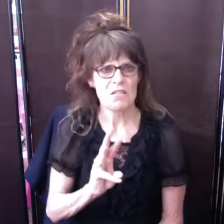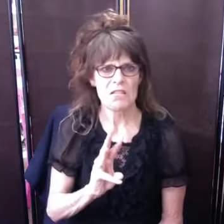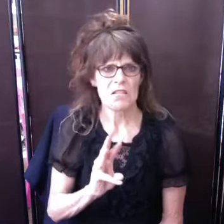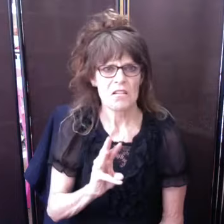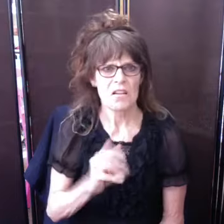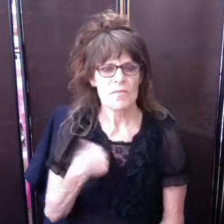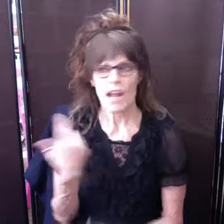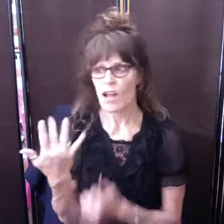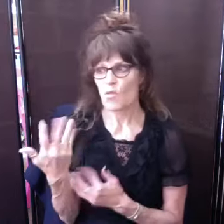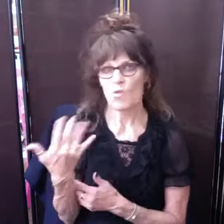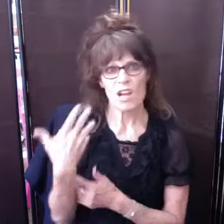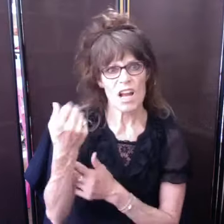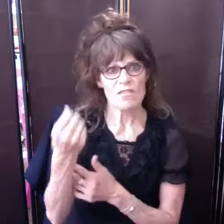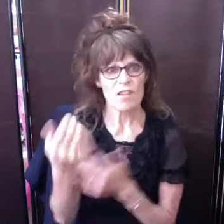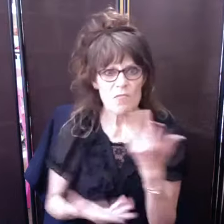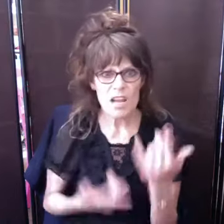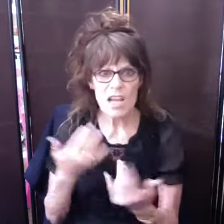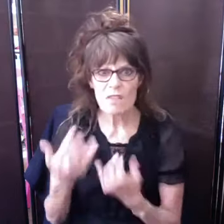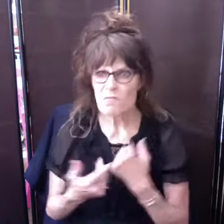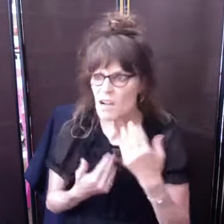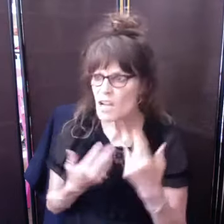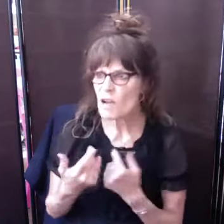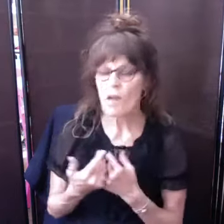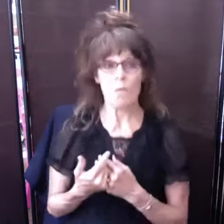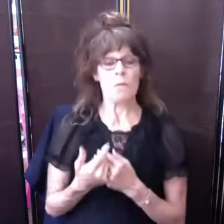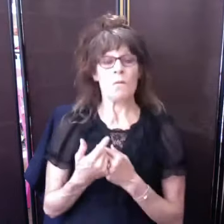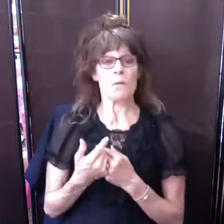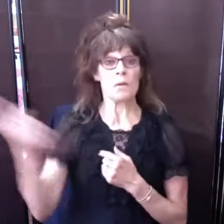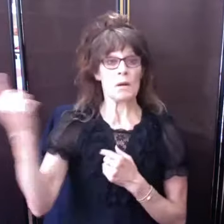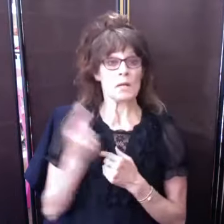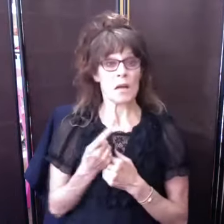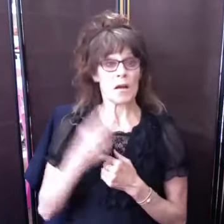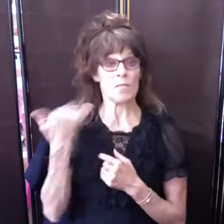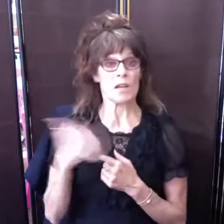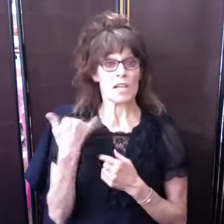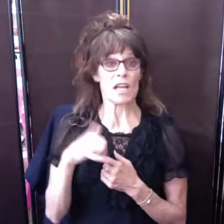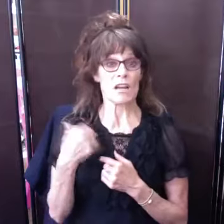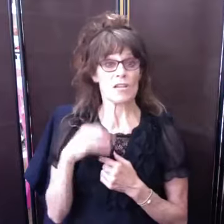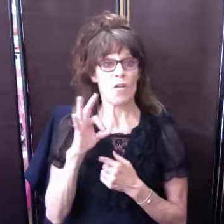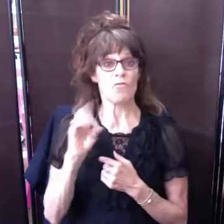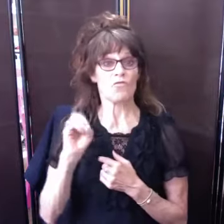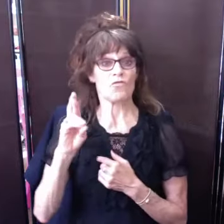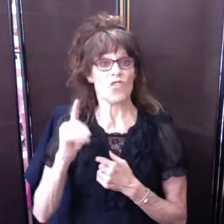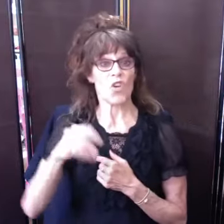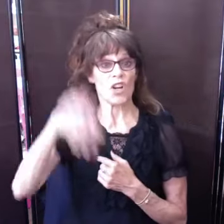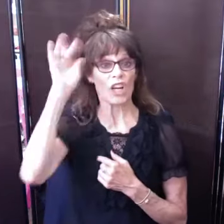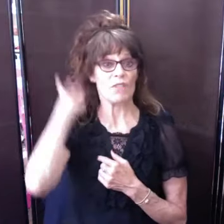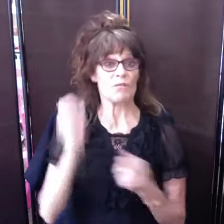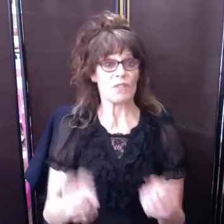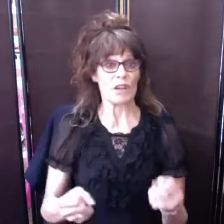Vista Drive and I waited for it to show up. Here it comes. It was in a yellow Ford Fairlane 500 convertible. I don't mean taupe. I don't mean off-white. I'm talking